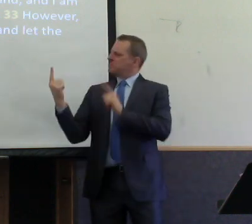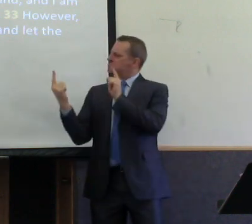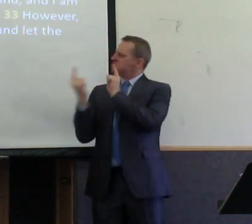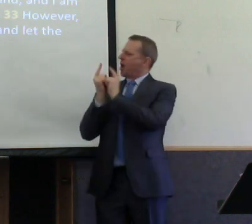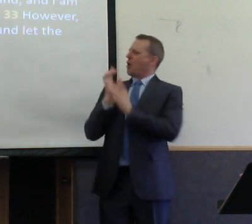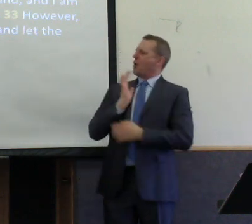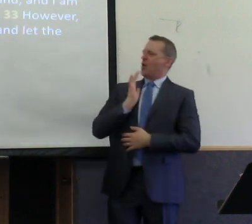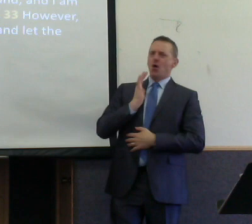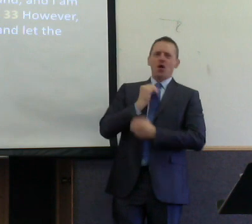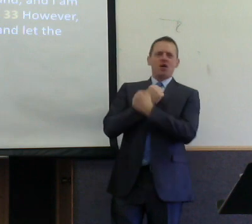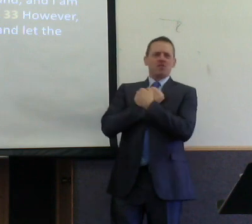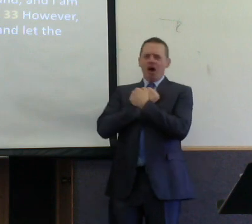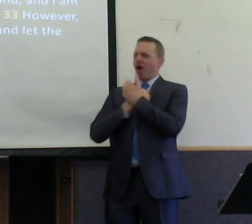just cast the one out and